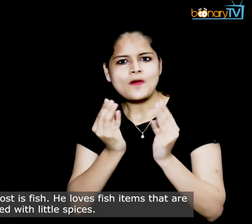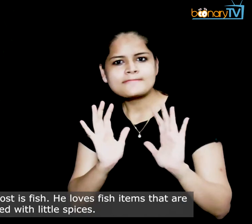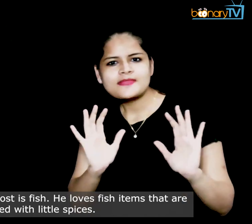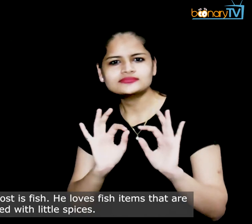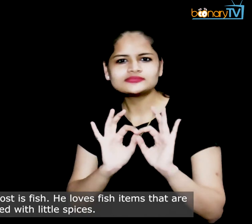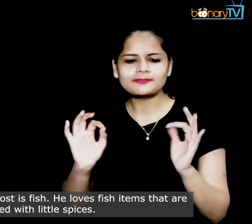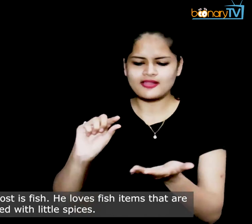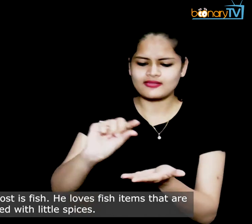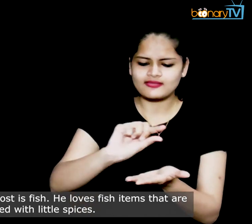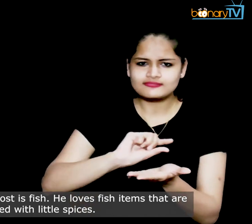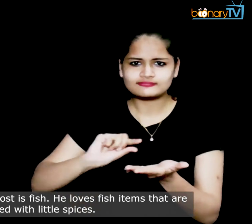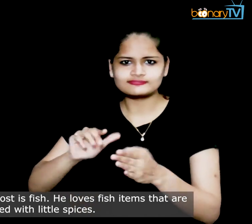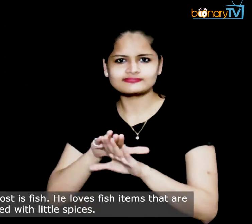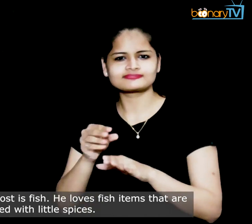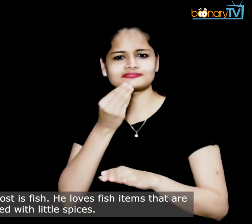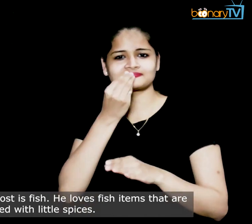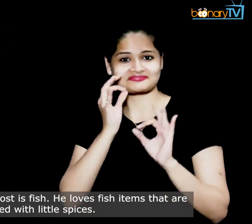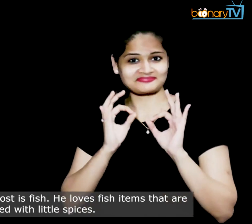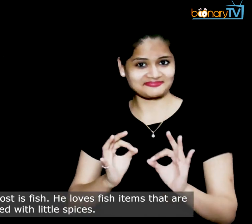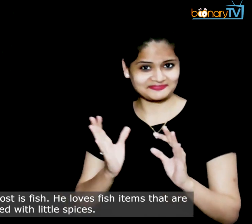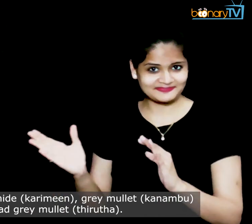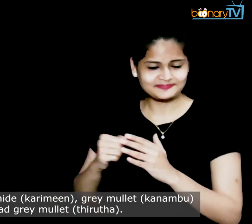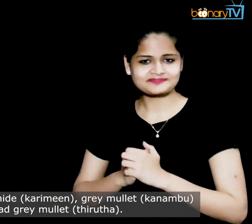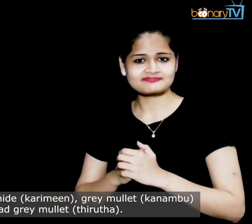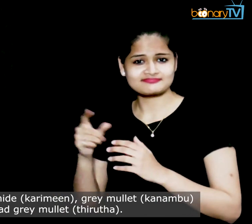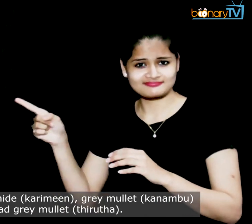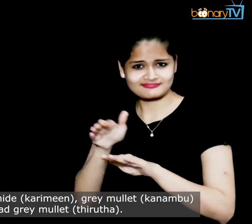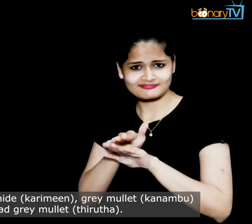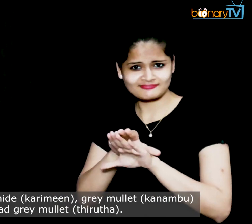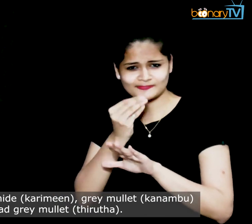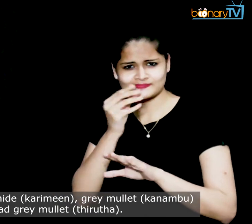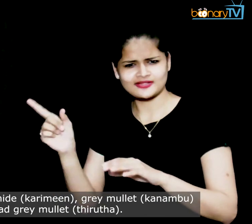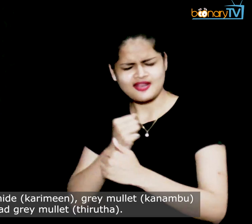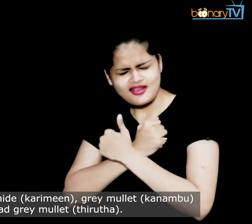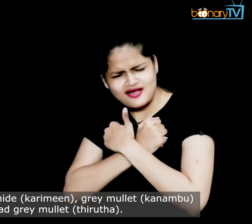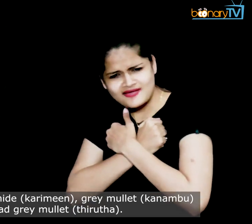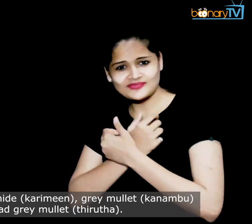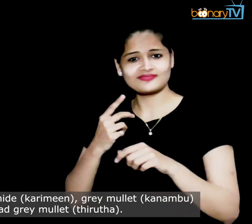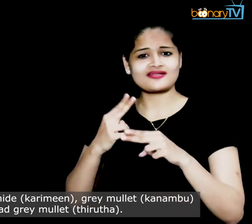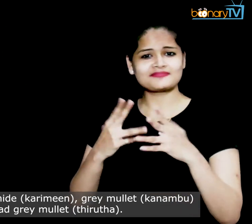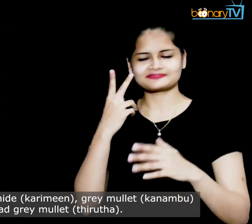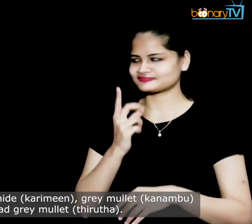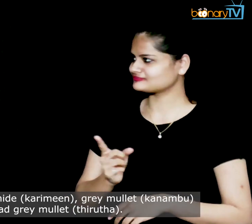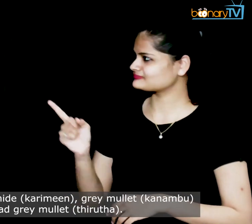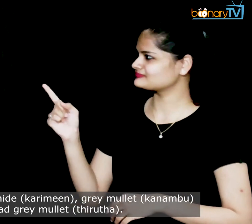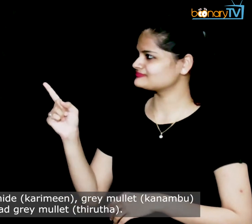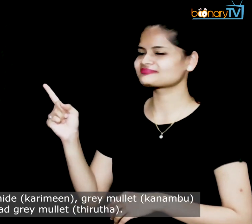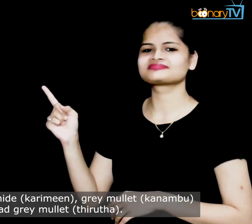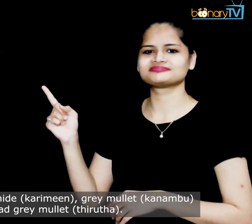he likes the green chromite the curry mean